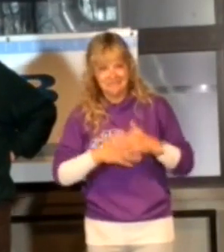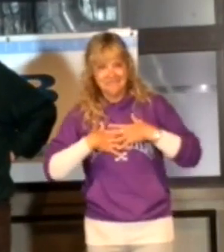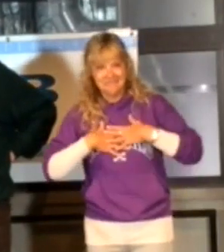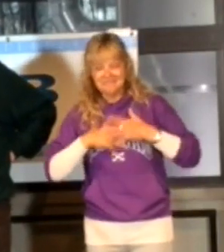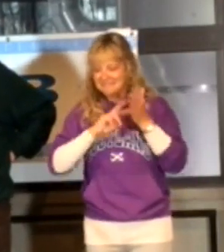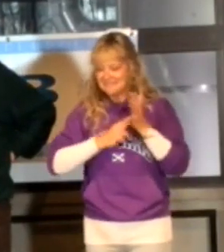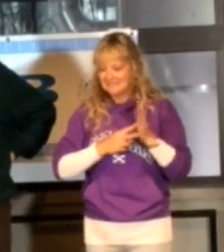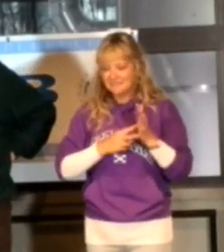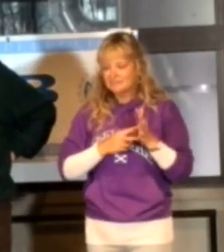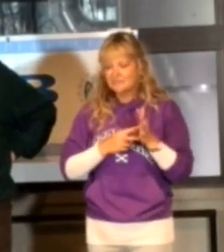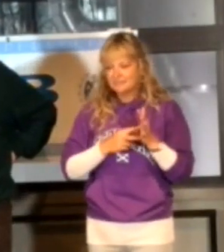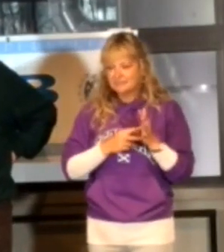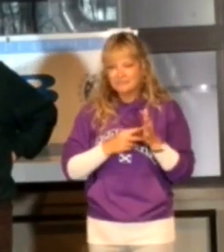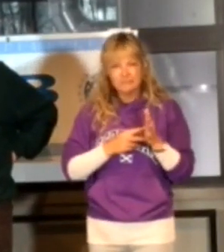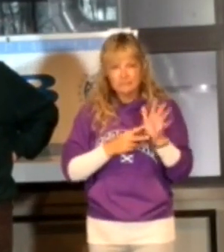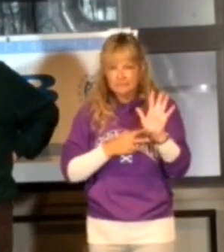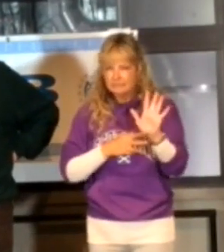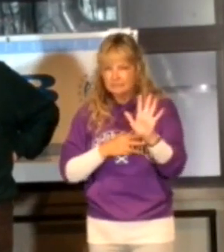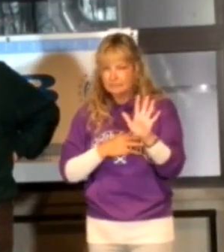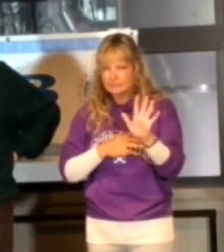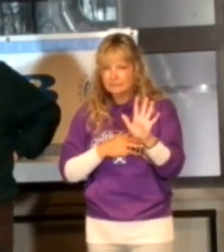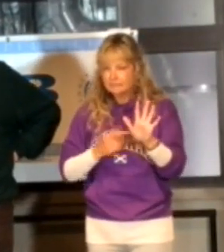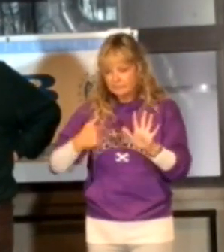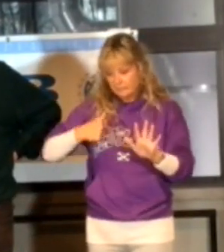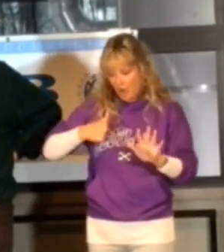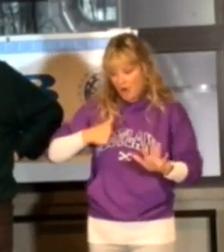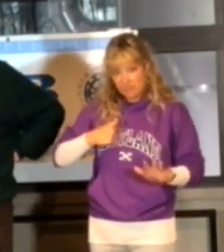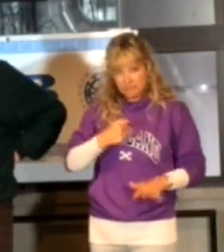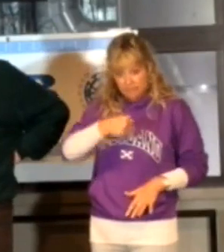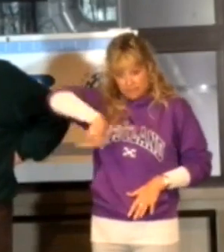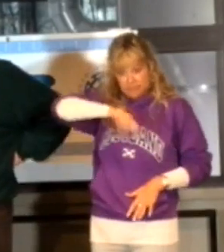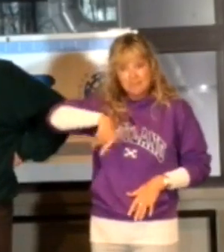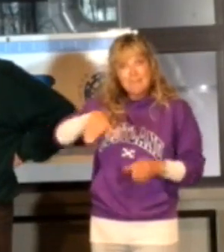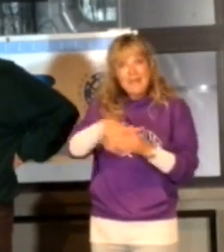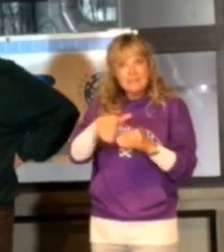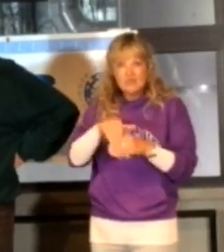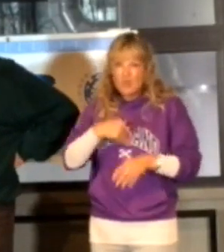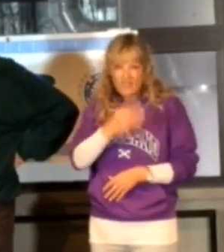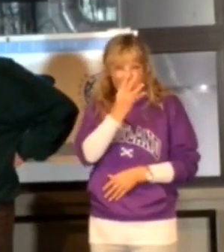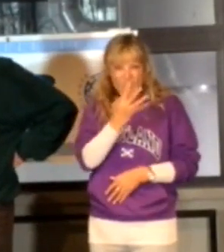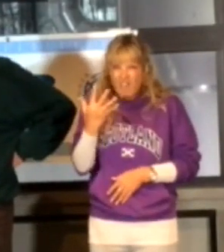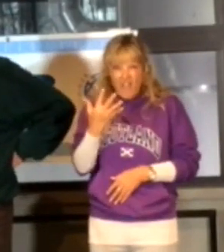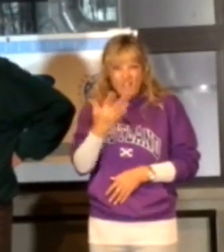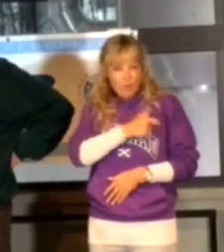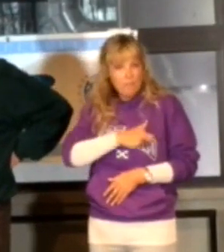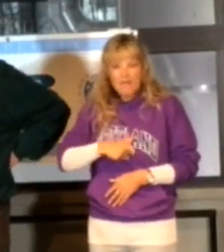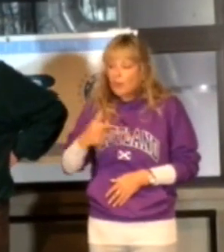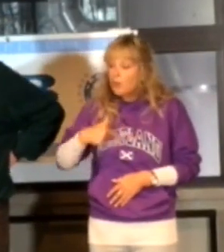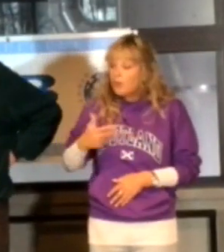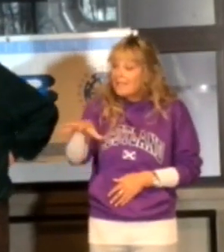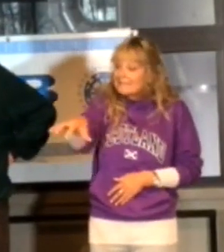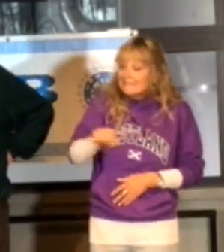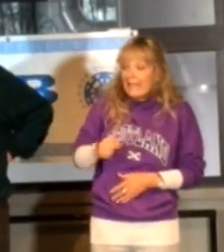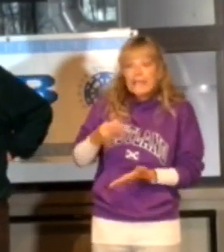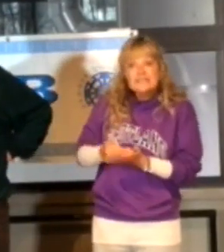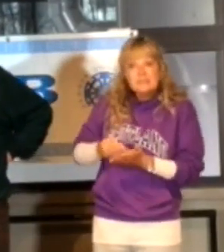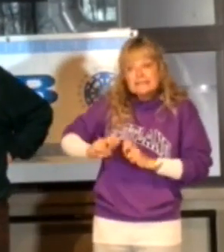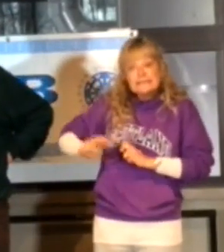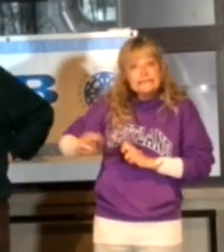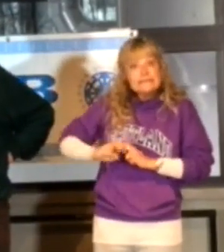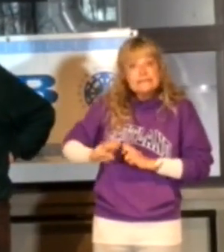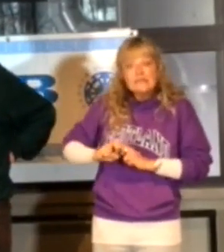We do not take expenses. There are only four or five of us on the committee. We do not take any expenses or